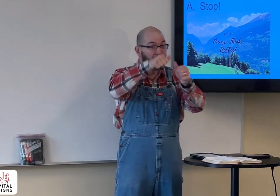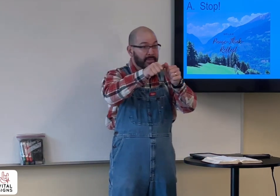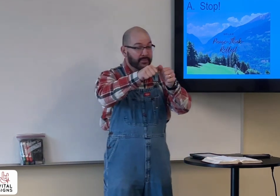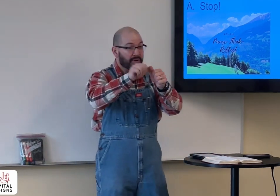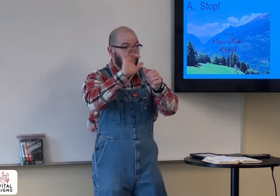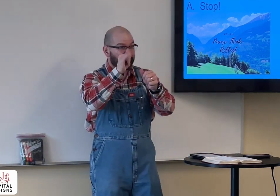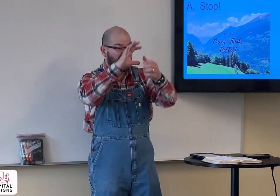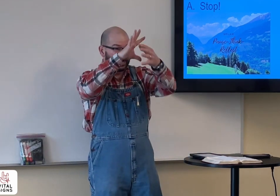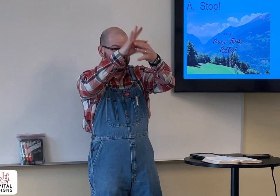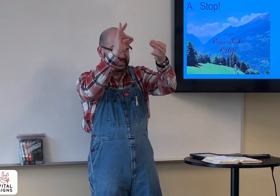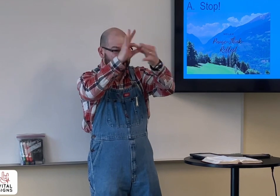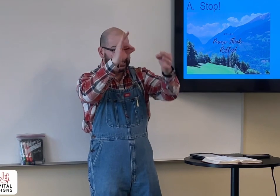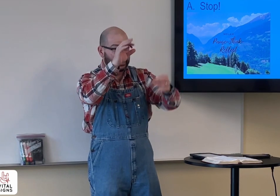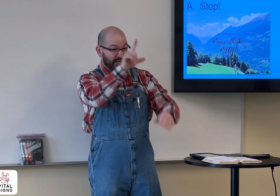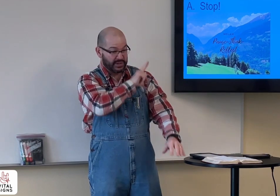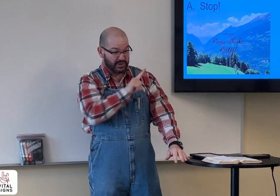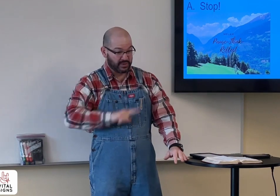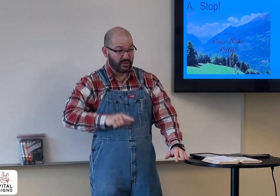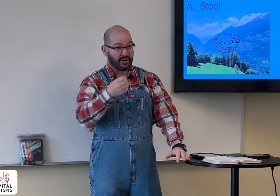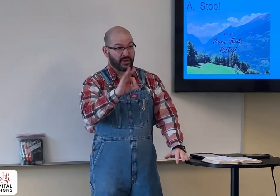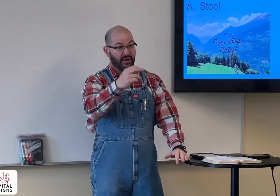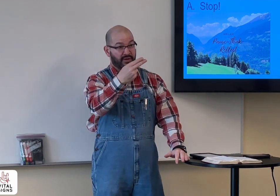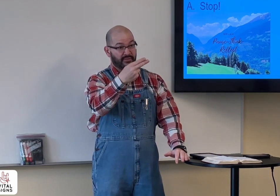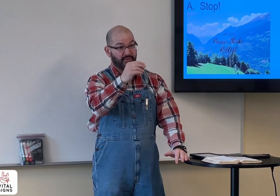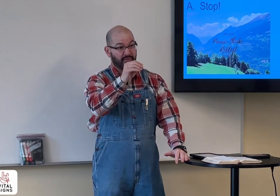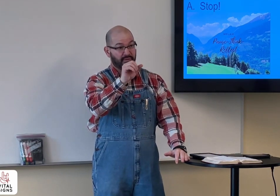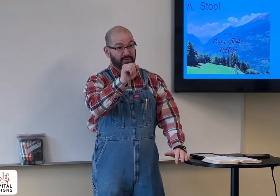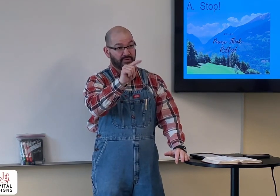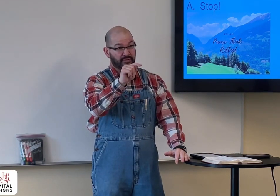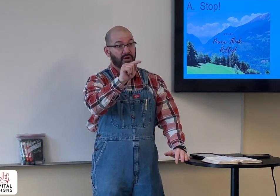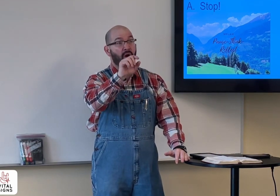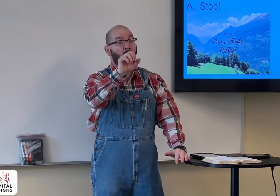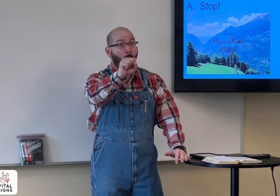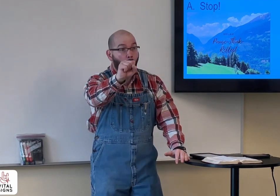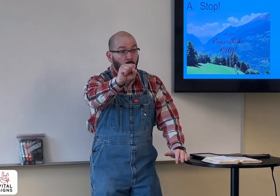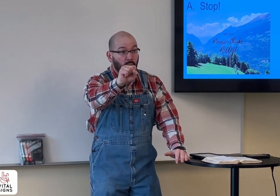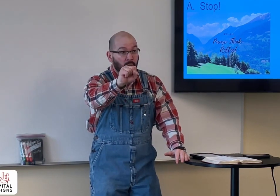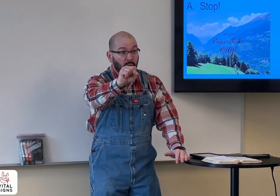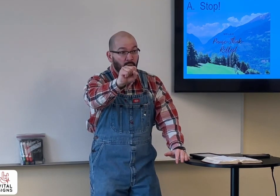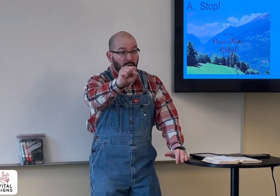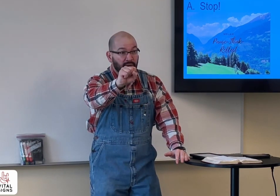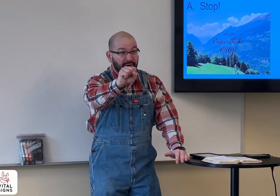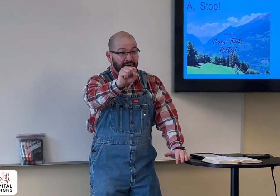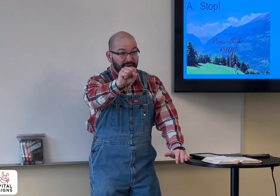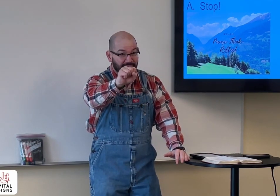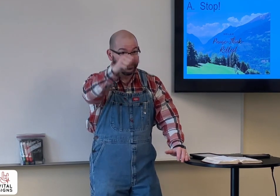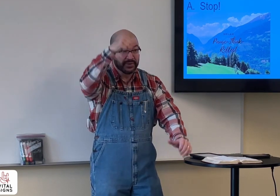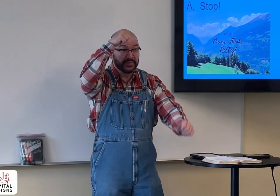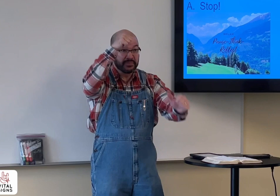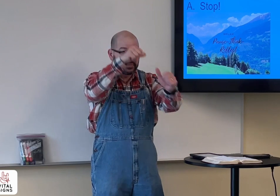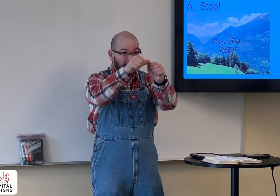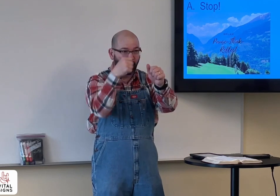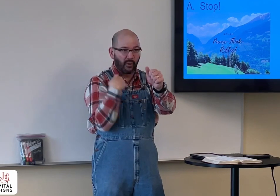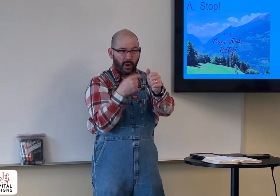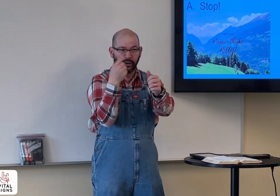Himself, that special King of the Lord of Hosts. Remember,